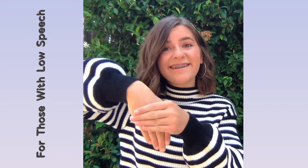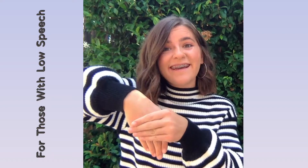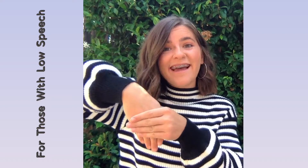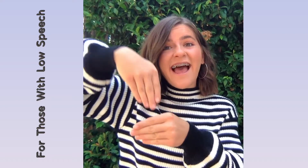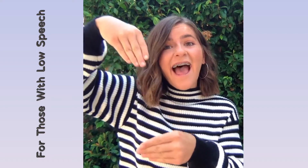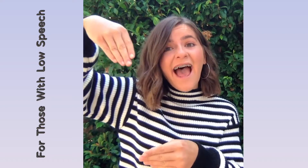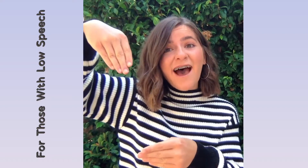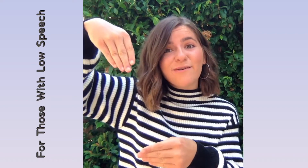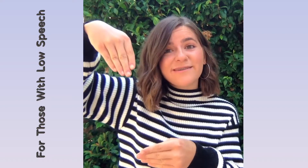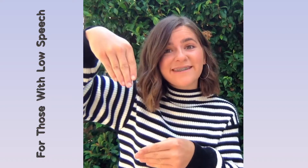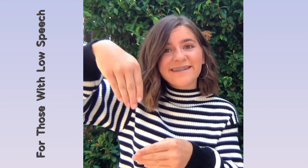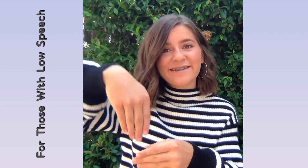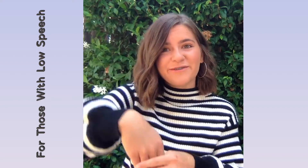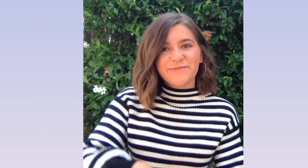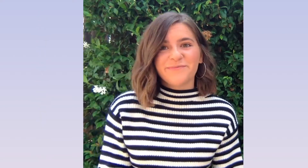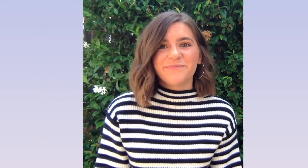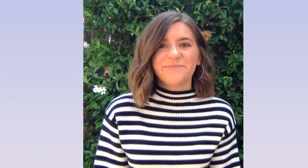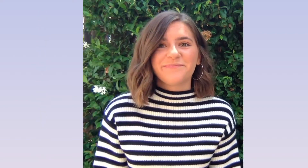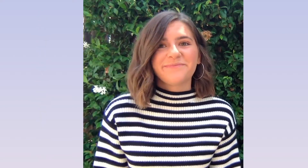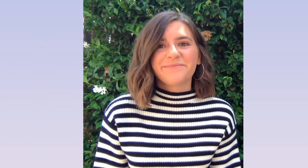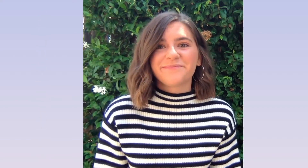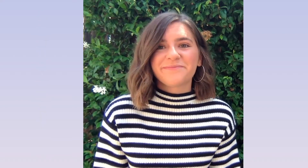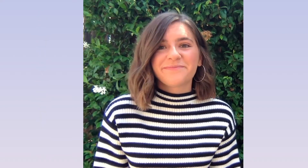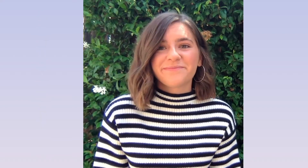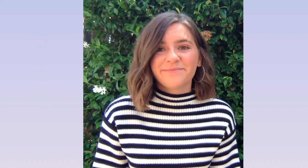Out. Out.